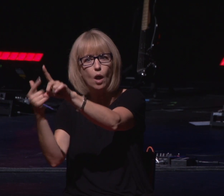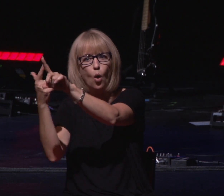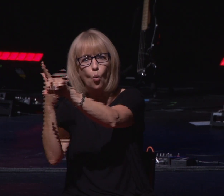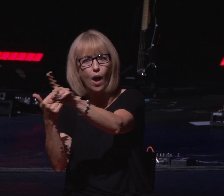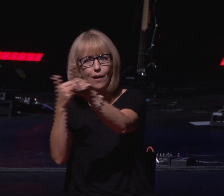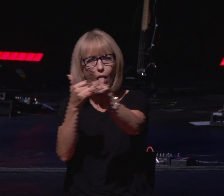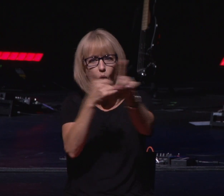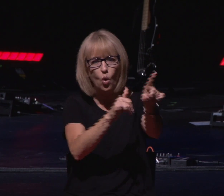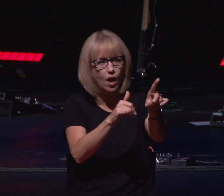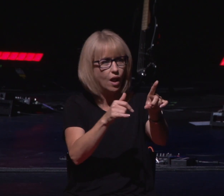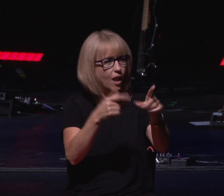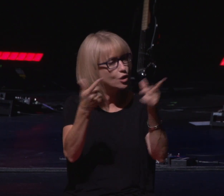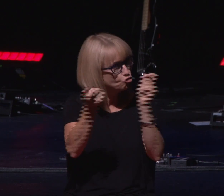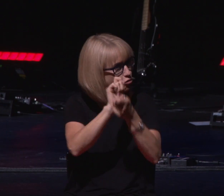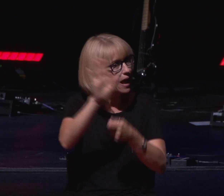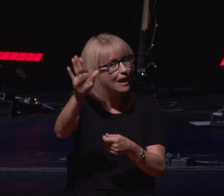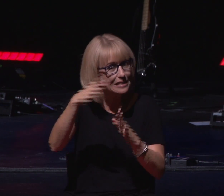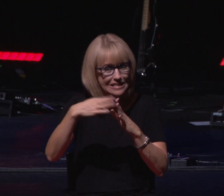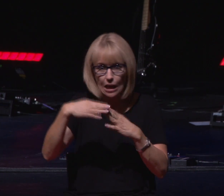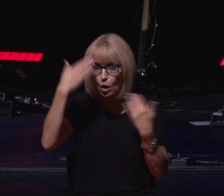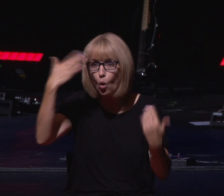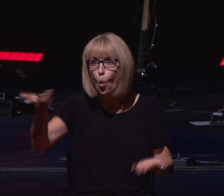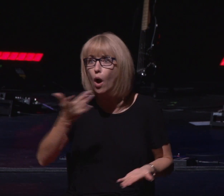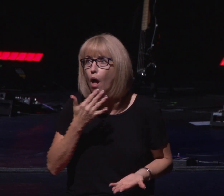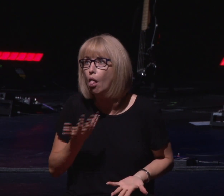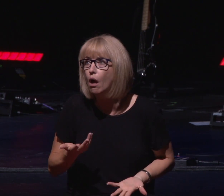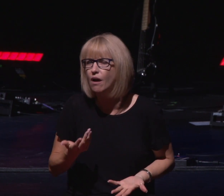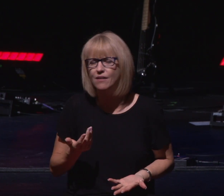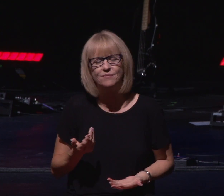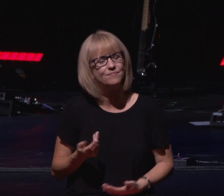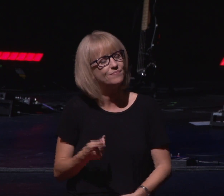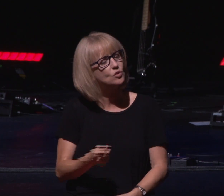colorblind. We always say, oh, we're all the same. No, we're different.